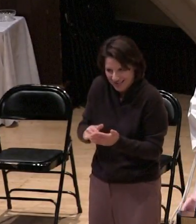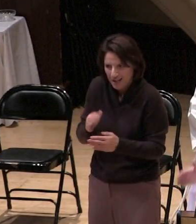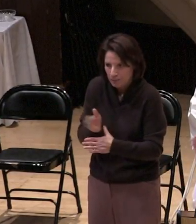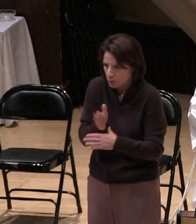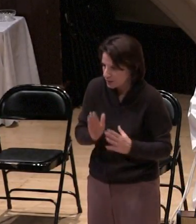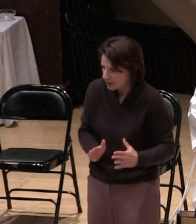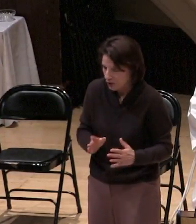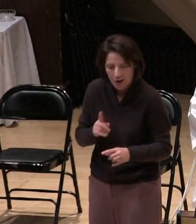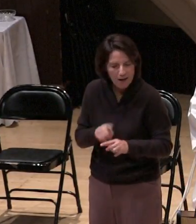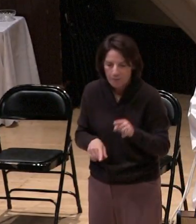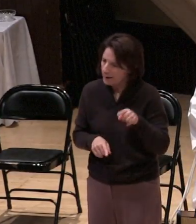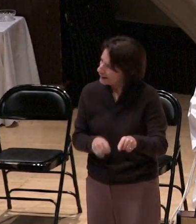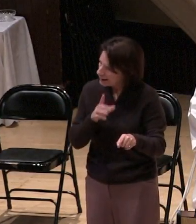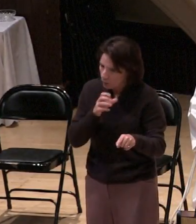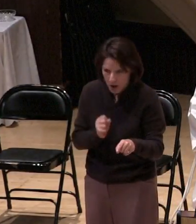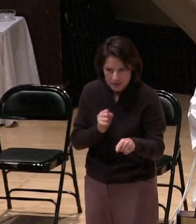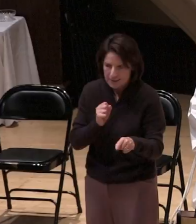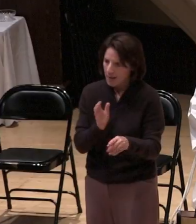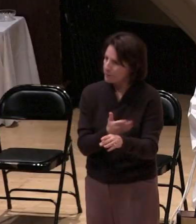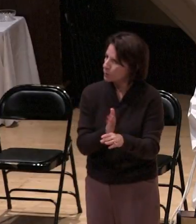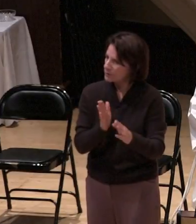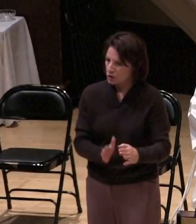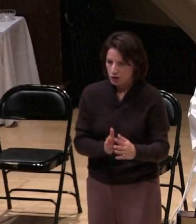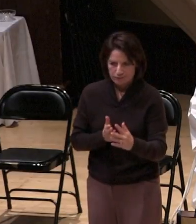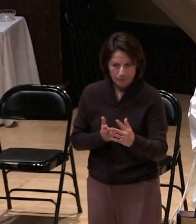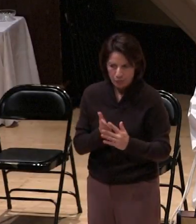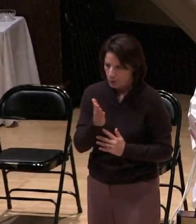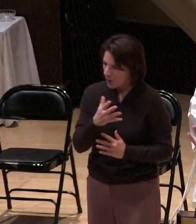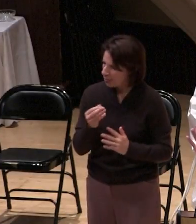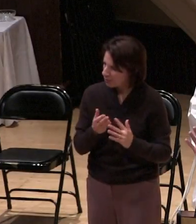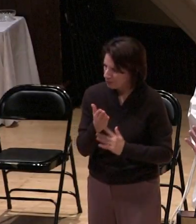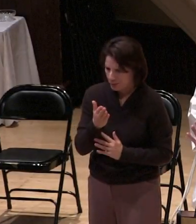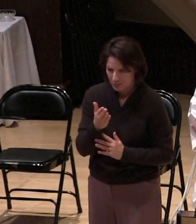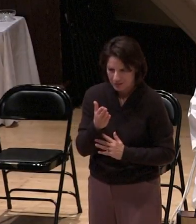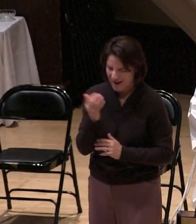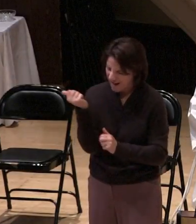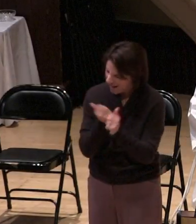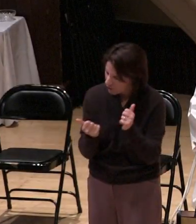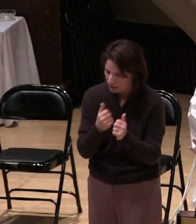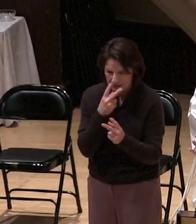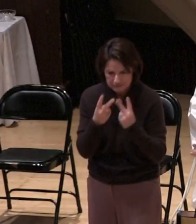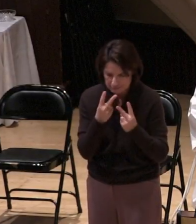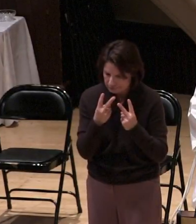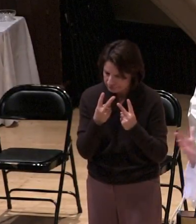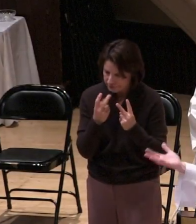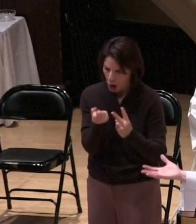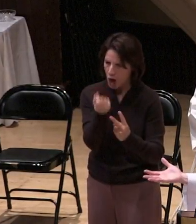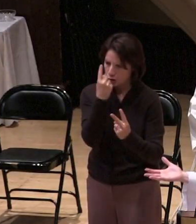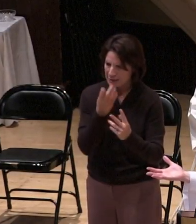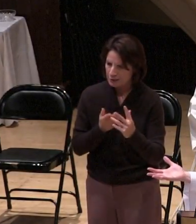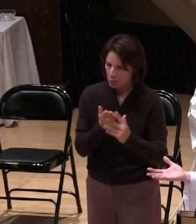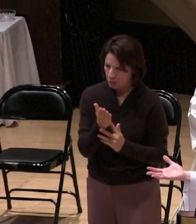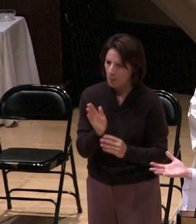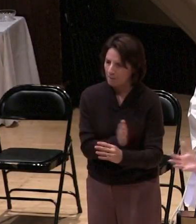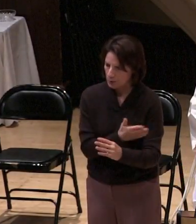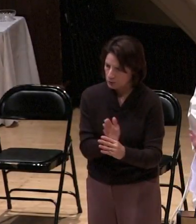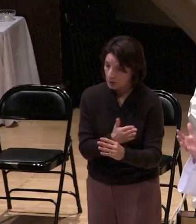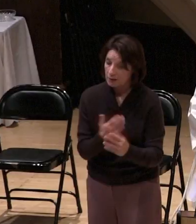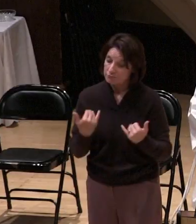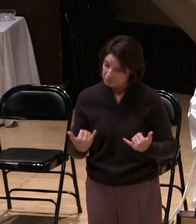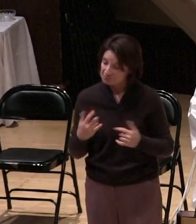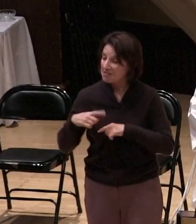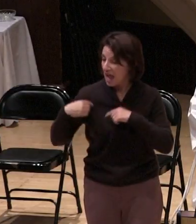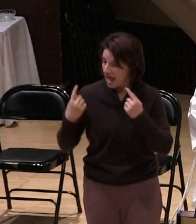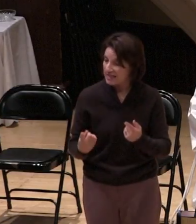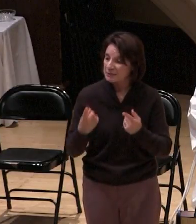age 8, he was a musician through and through. He sees everything in terms of music. That's who he is, and he's quite successful in